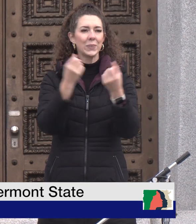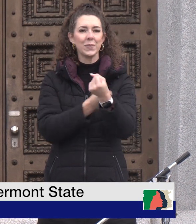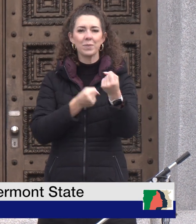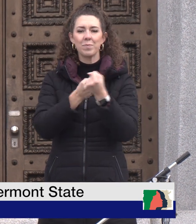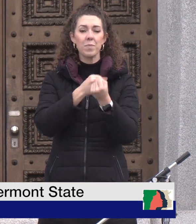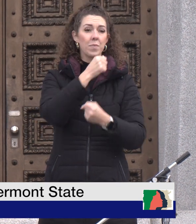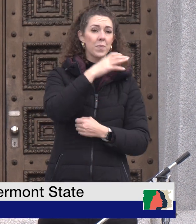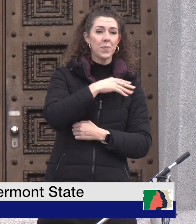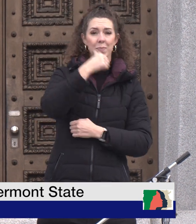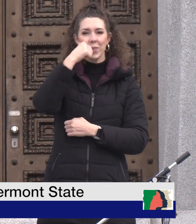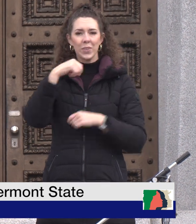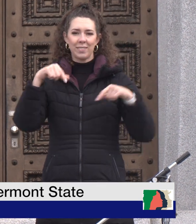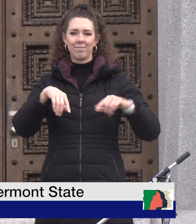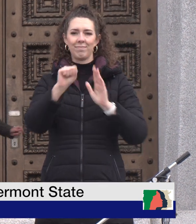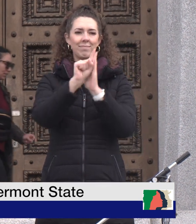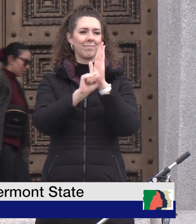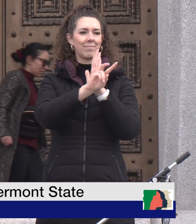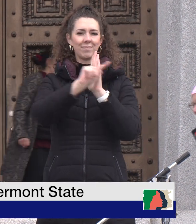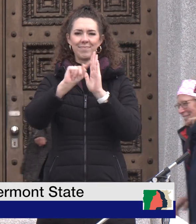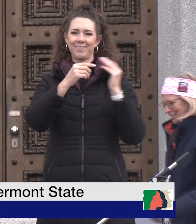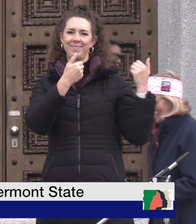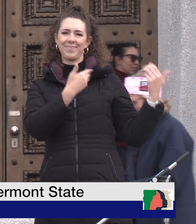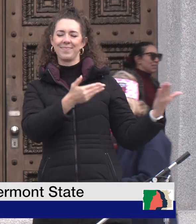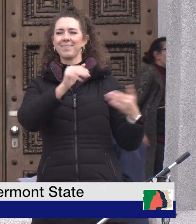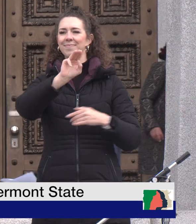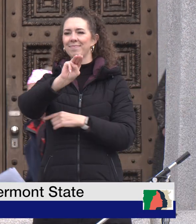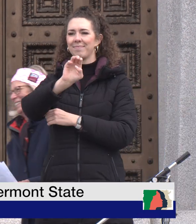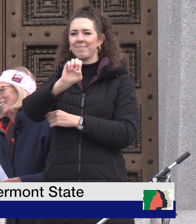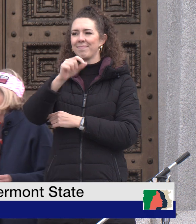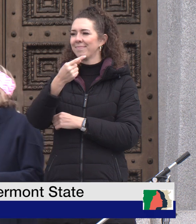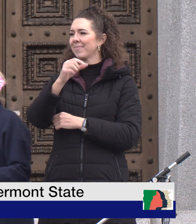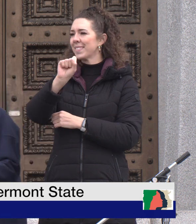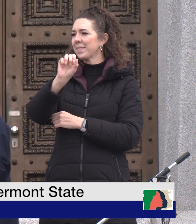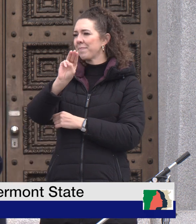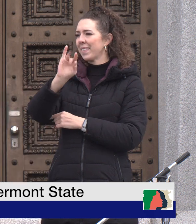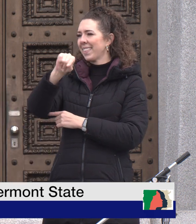in Vermont. May I present to you Meg Smith.